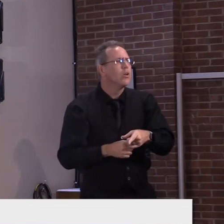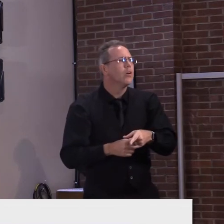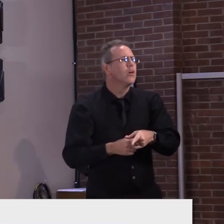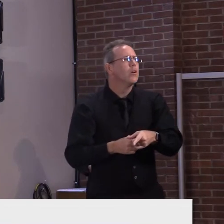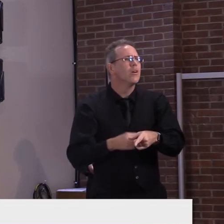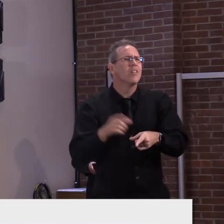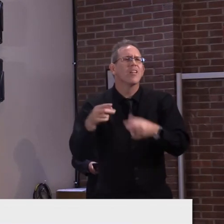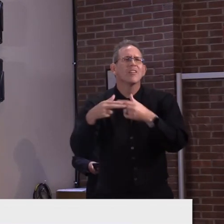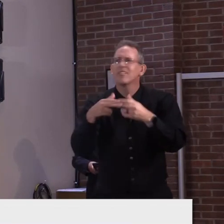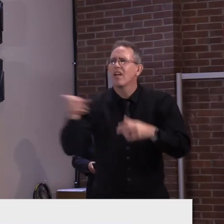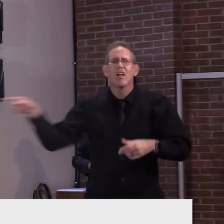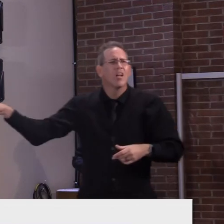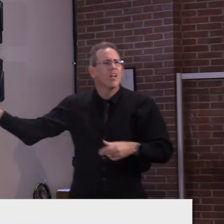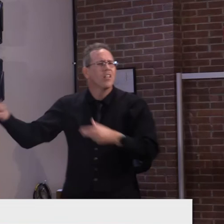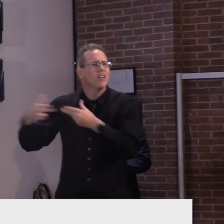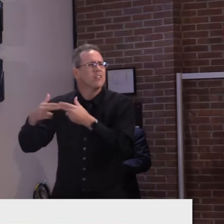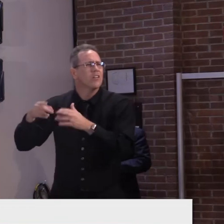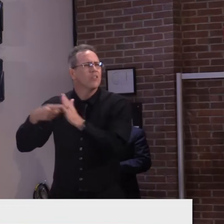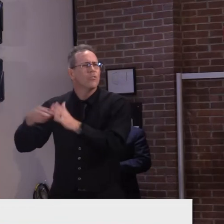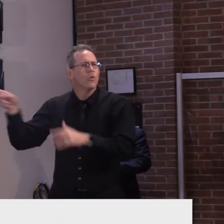saw today. Yeah,